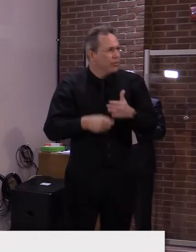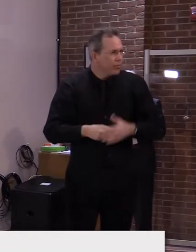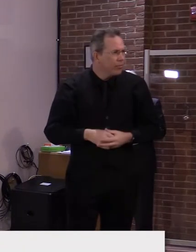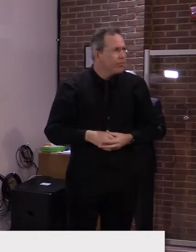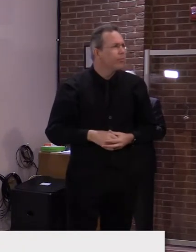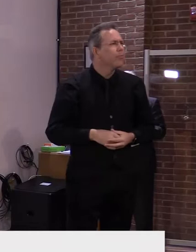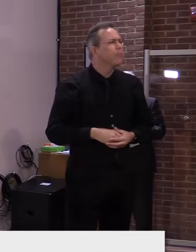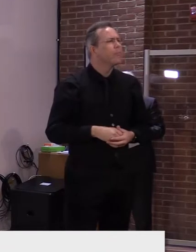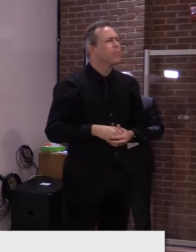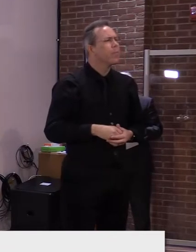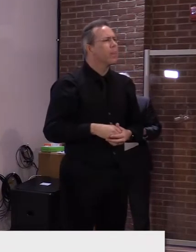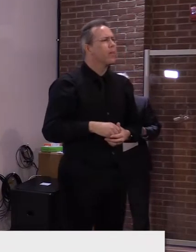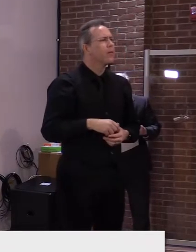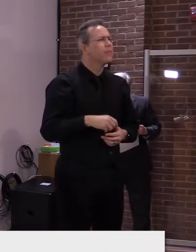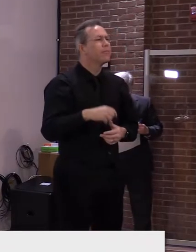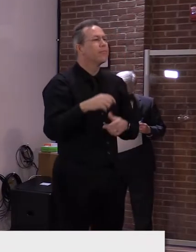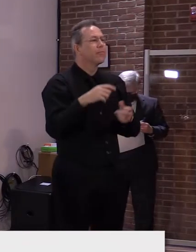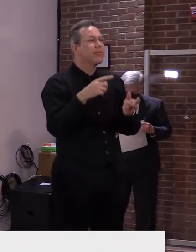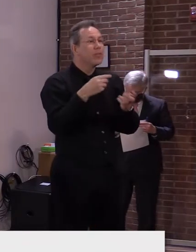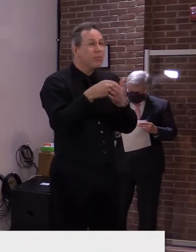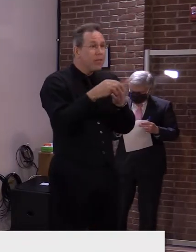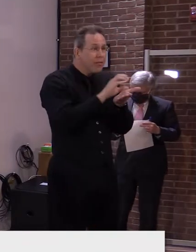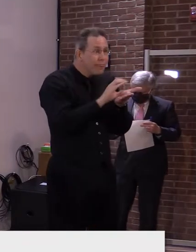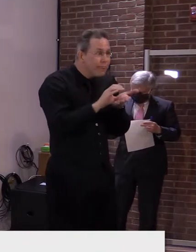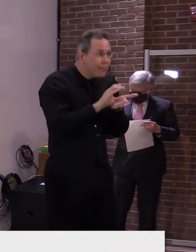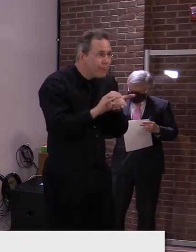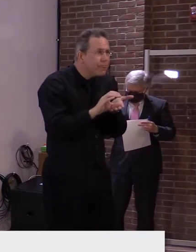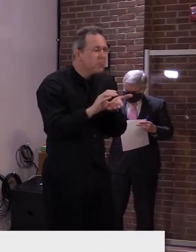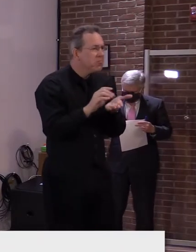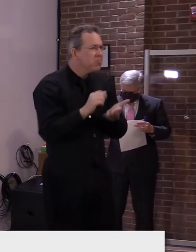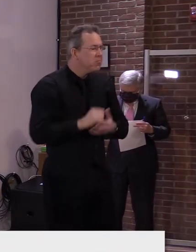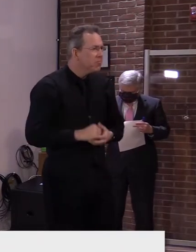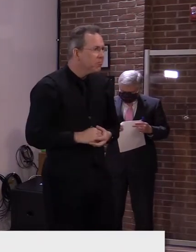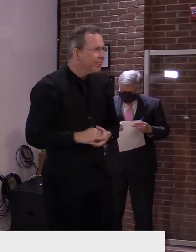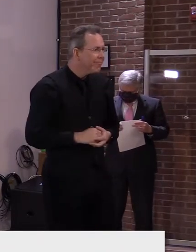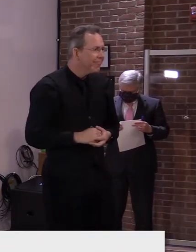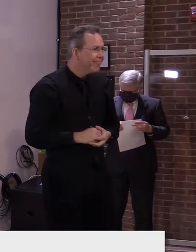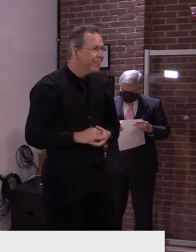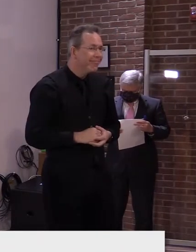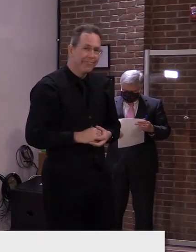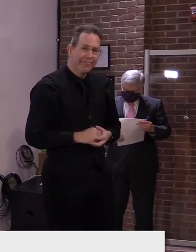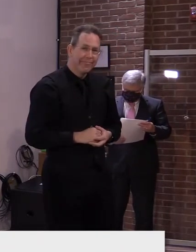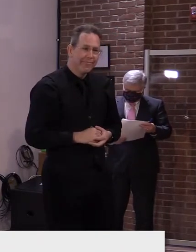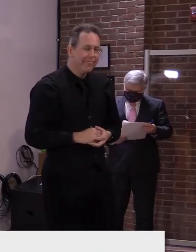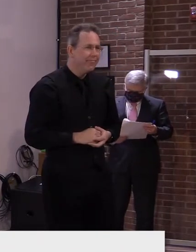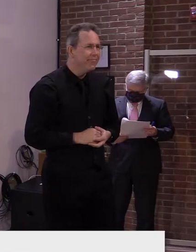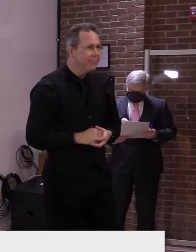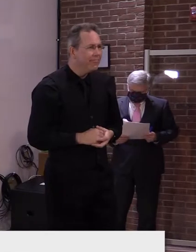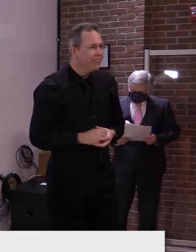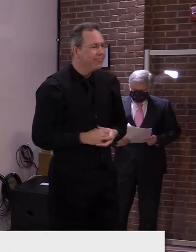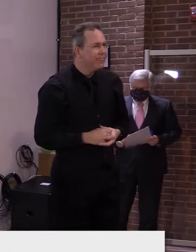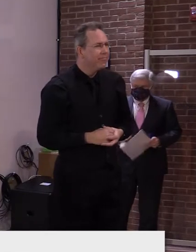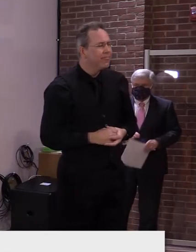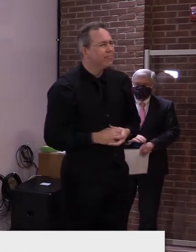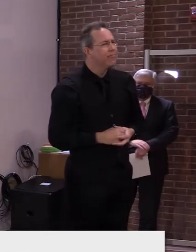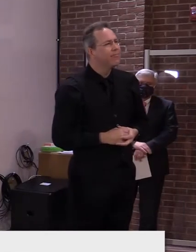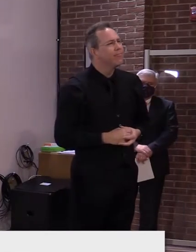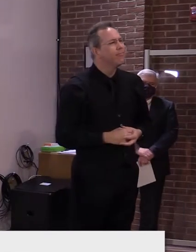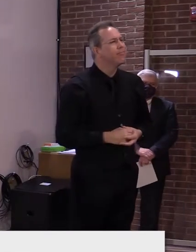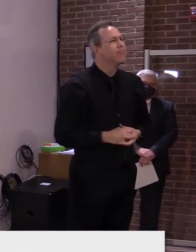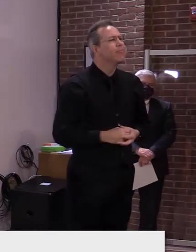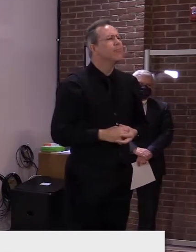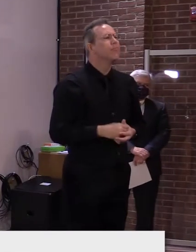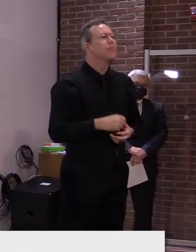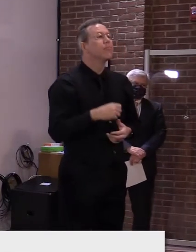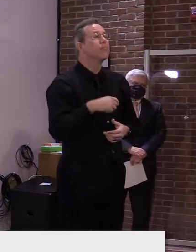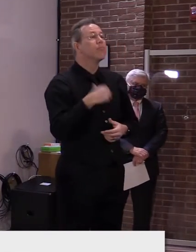CTE, and other existing federal programs that support education. In addition, approximately $44 million